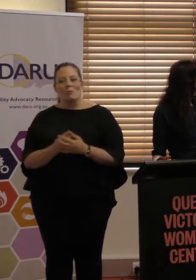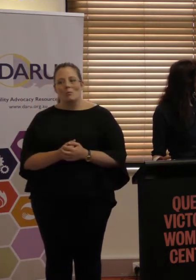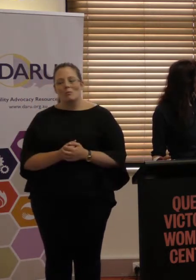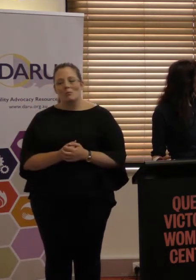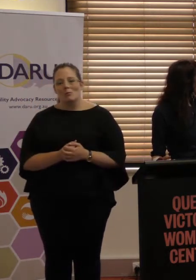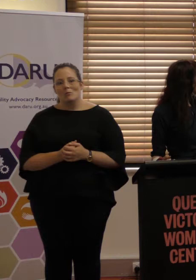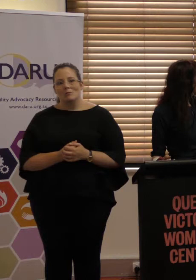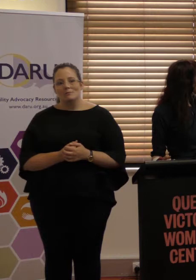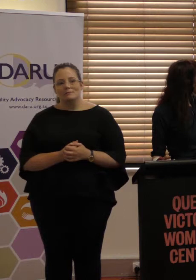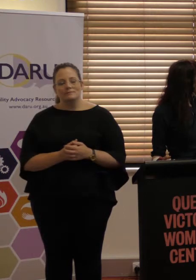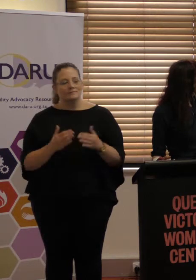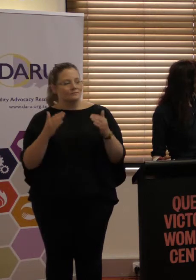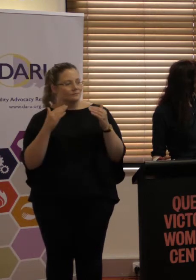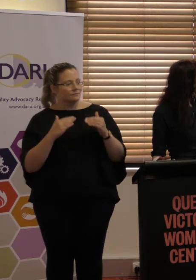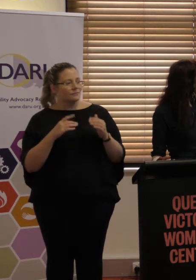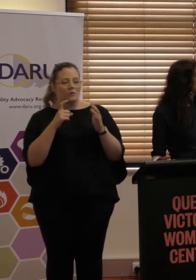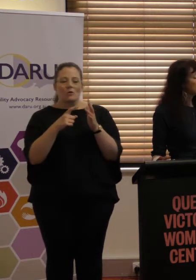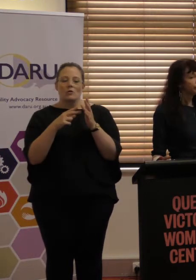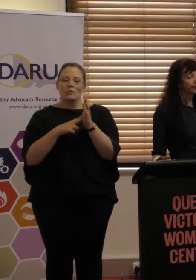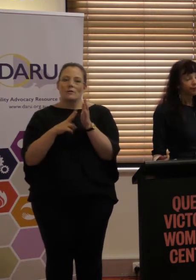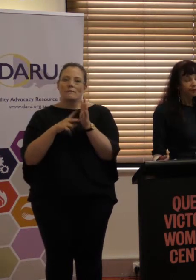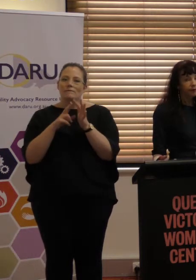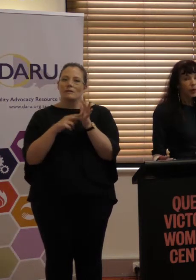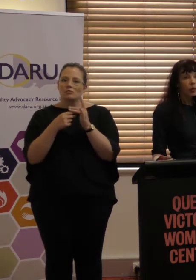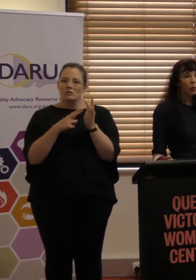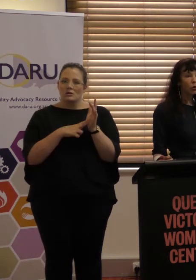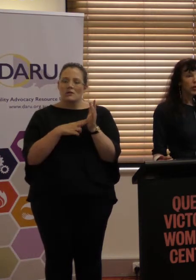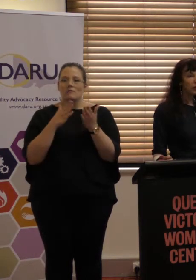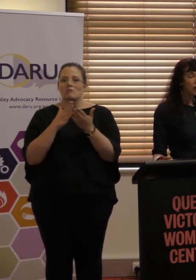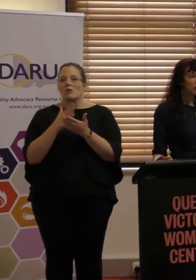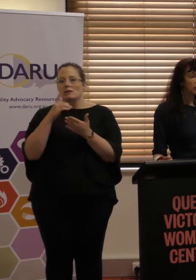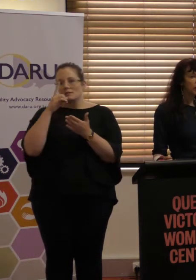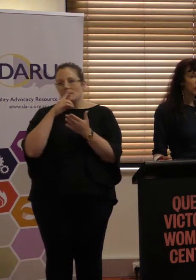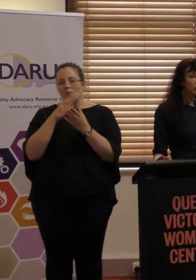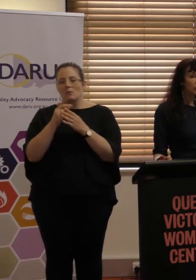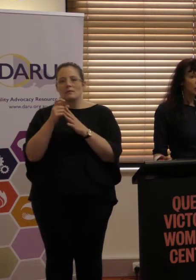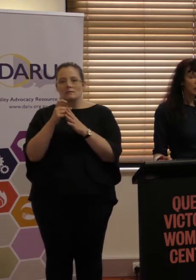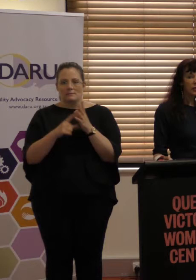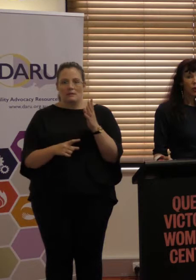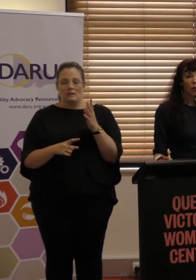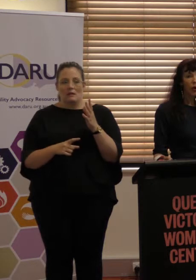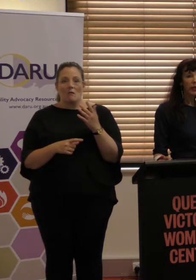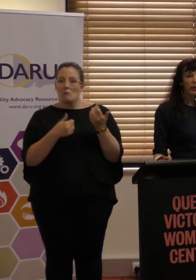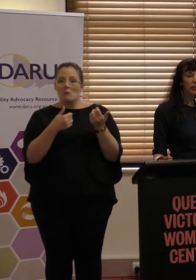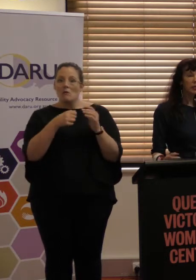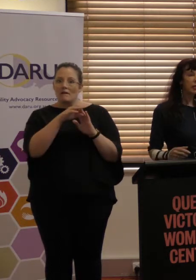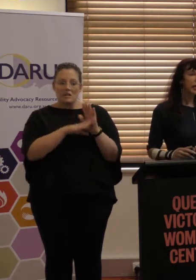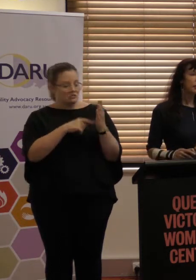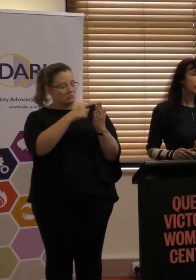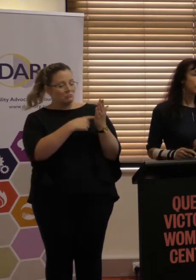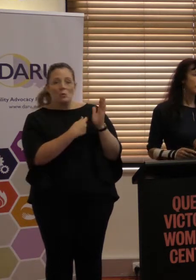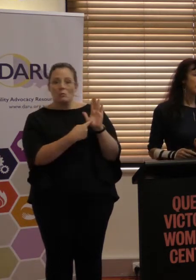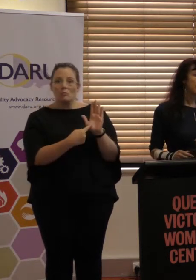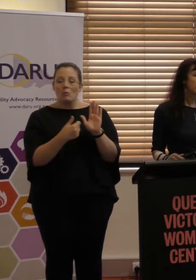The Convention on the Rights of People with a Disability, well, look, that's a nice convention. It says all the right things. It